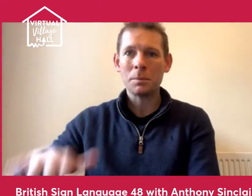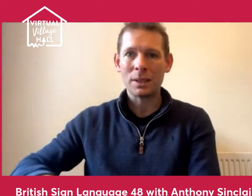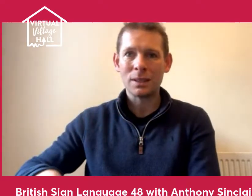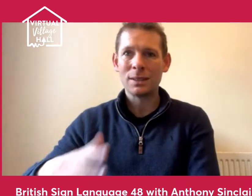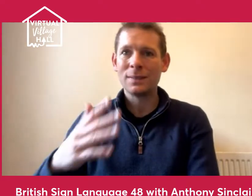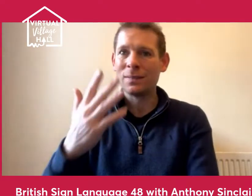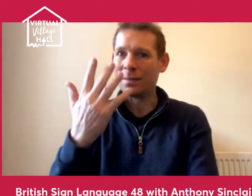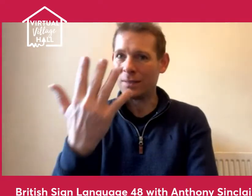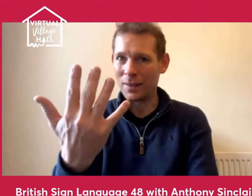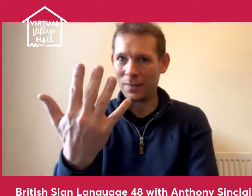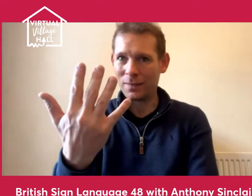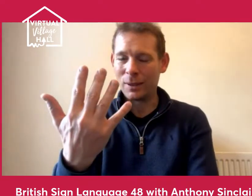and 5:15.